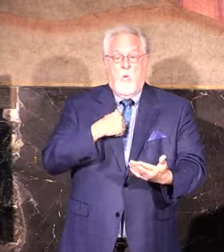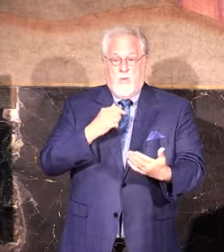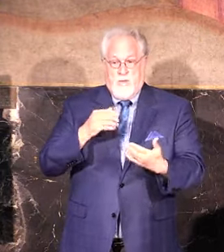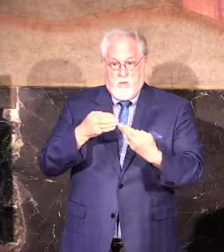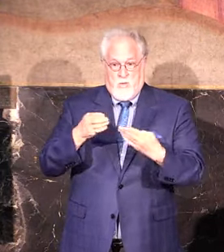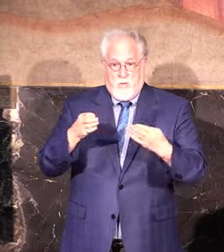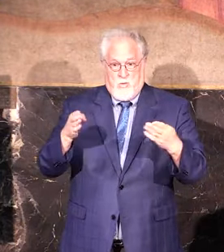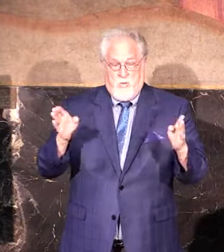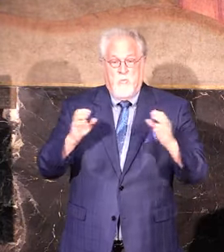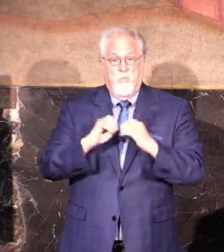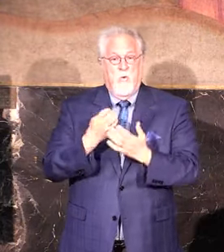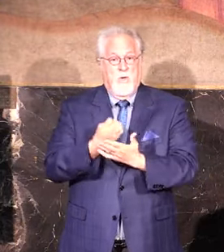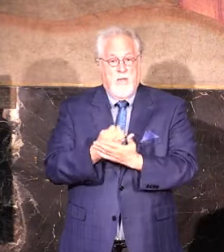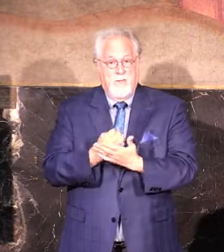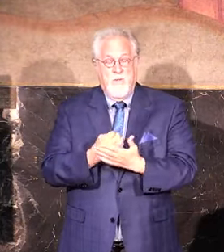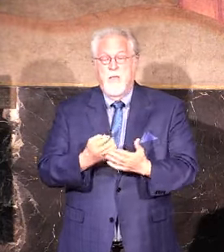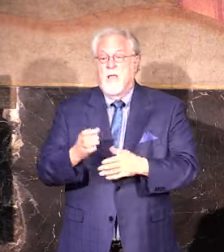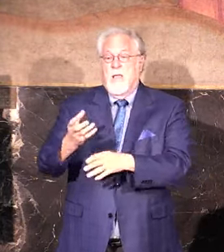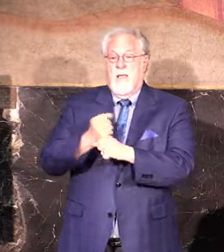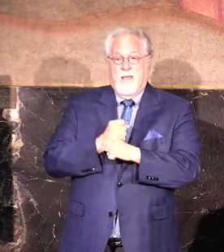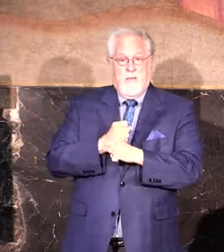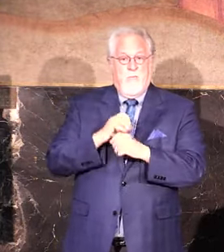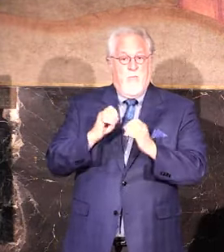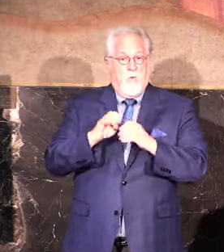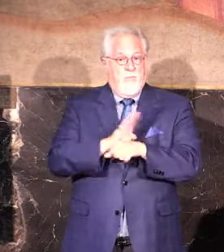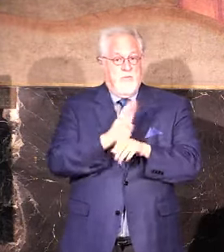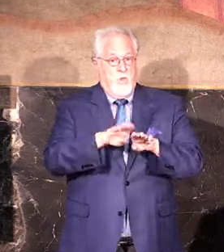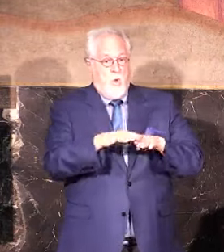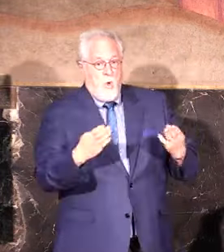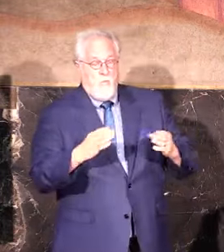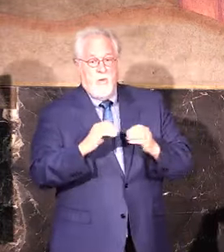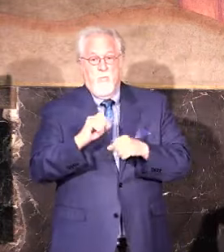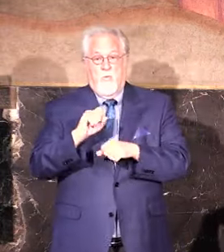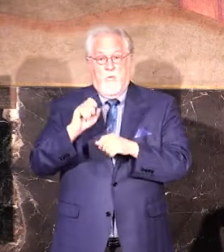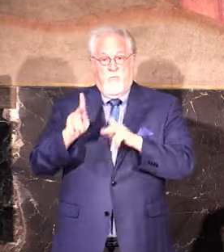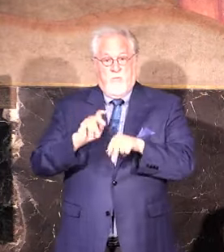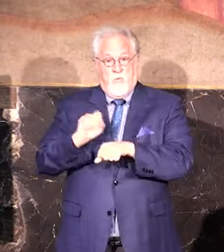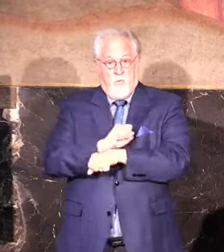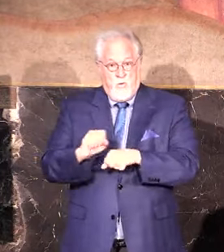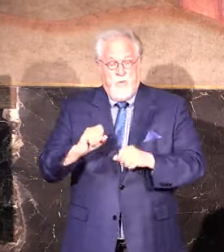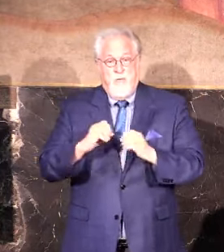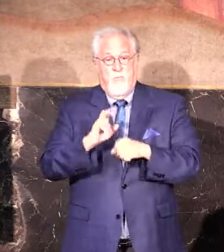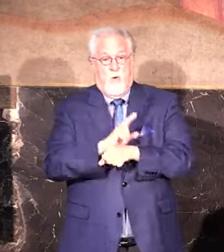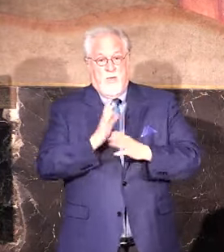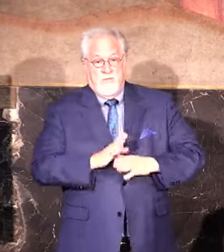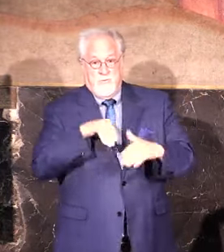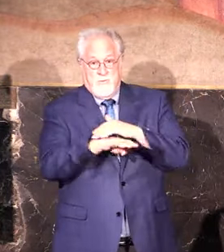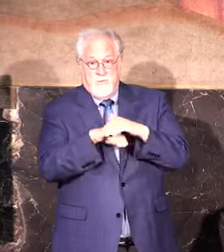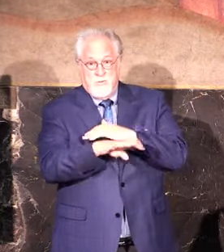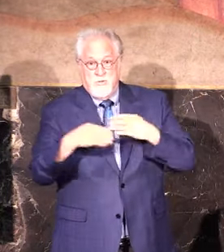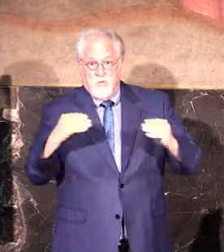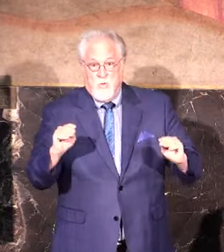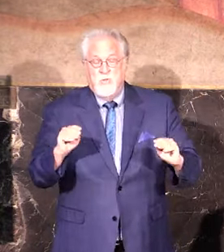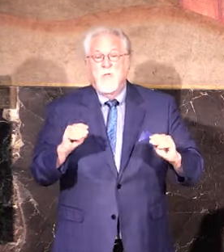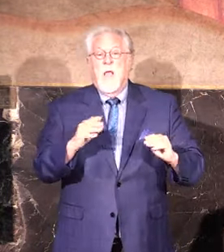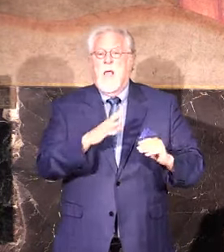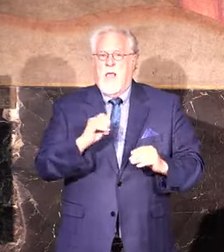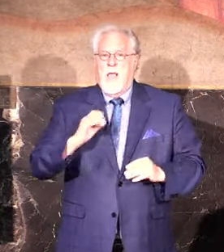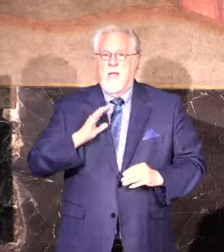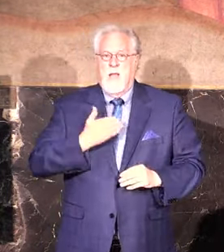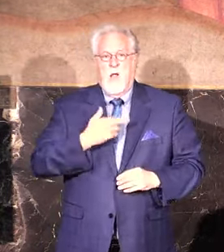of our economy, get more businesses open, get more employees back to work, get more customers in our stores, in